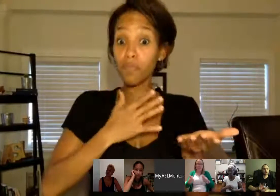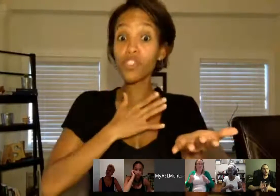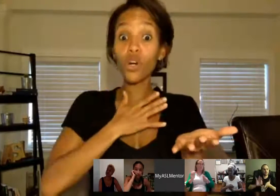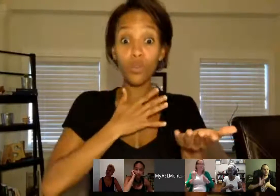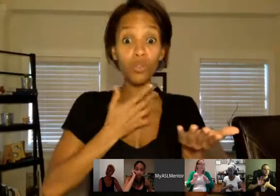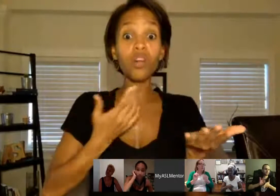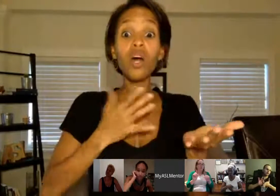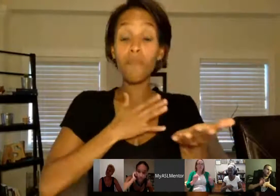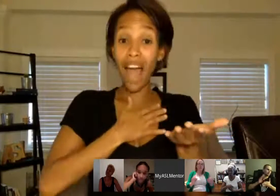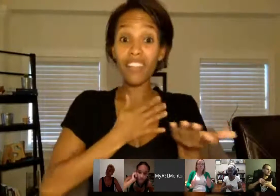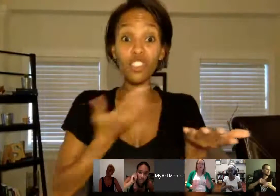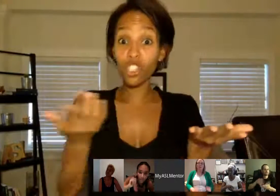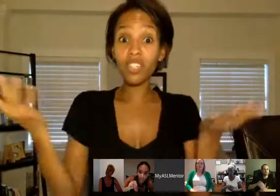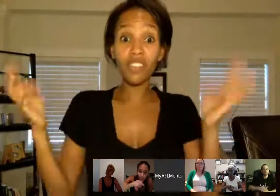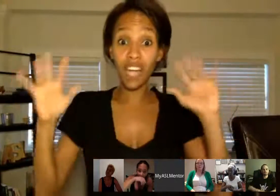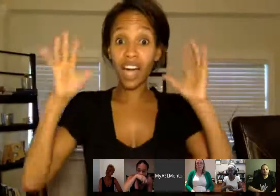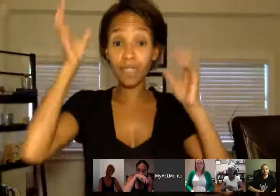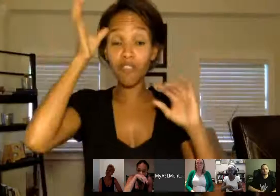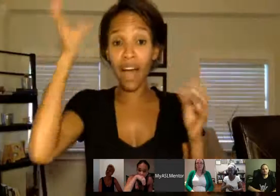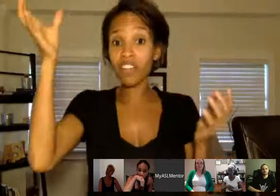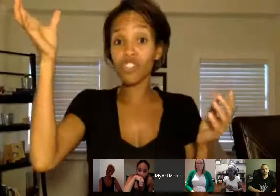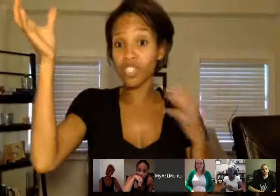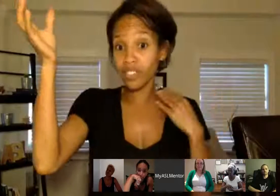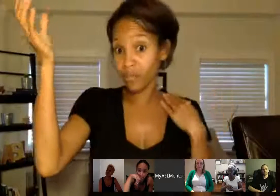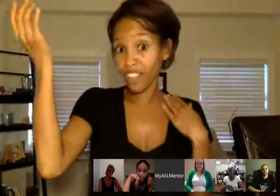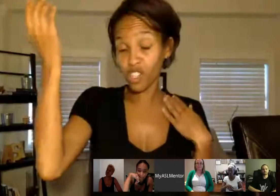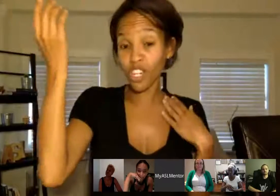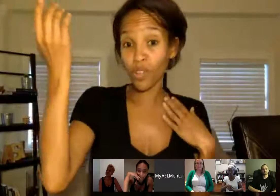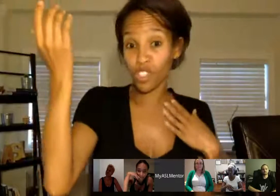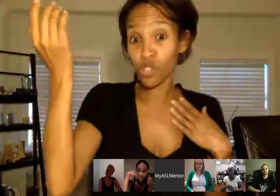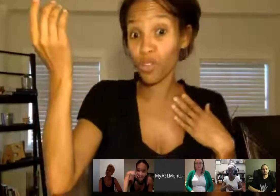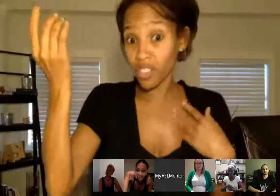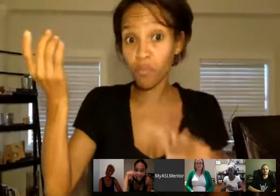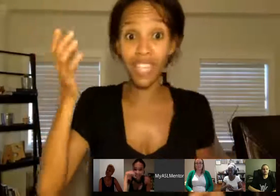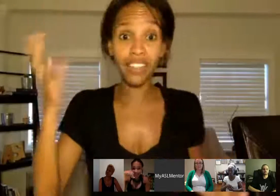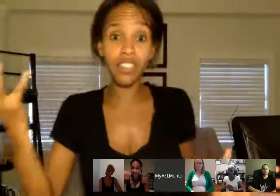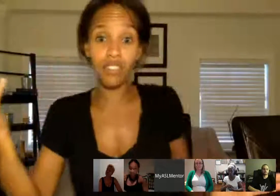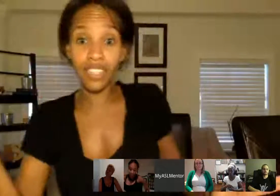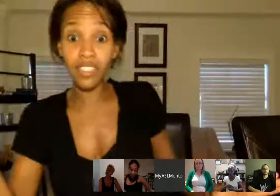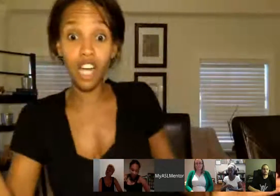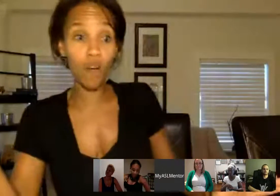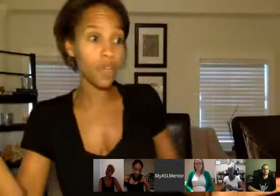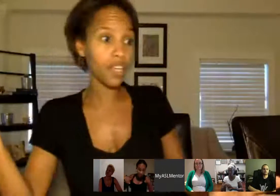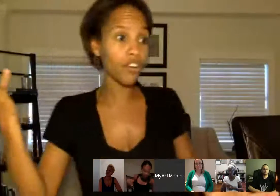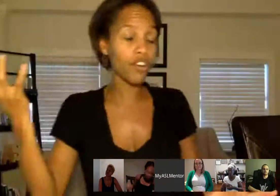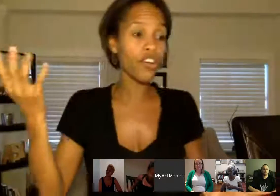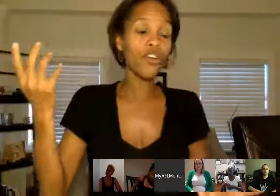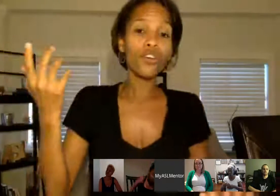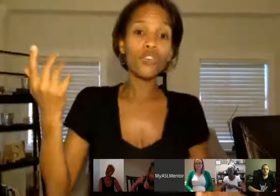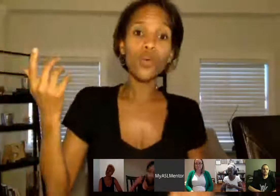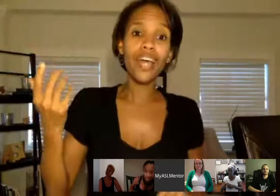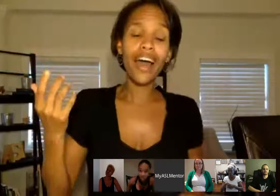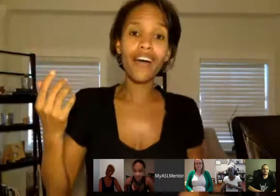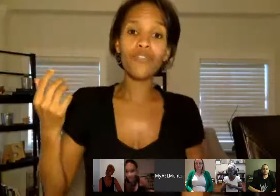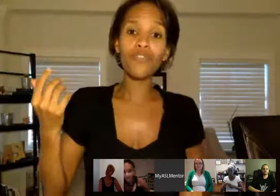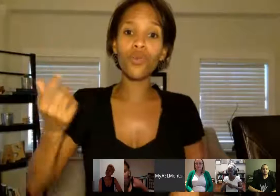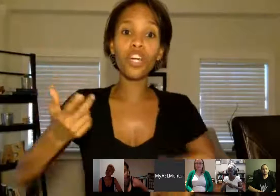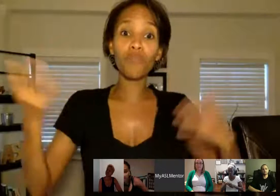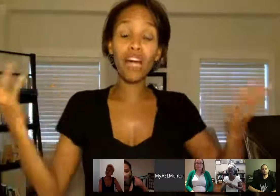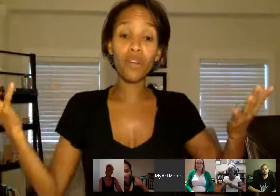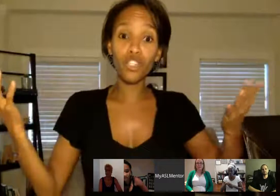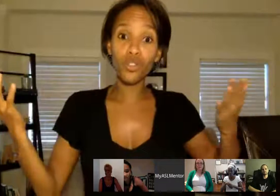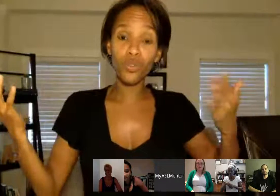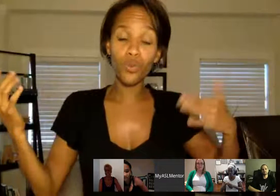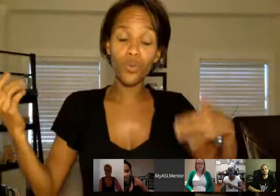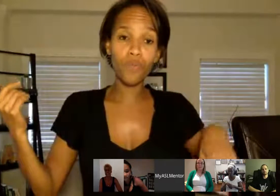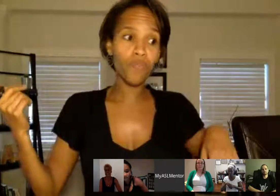Yep, so balance sheet, the concept of balance sheet, we have to just figure out what to do with it, but that's the topic here. So we